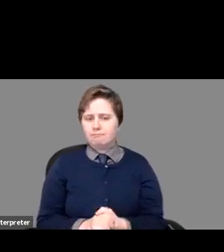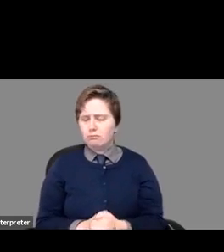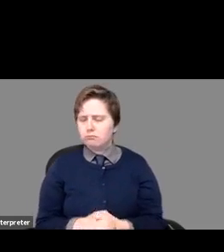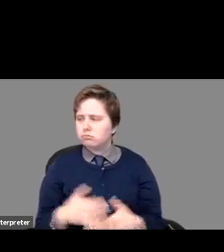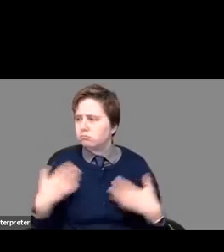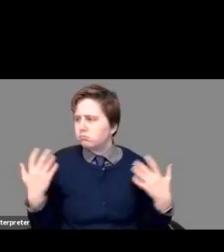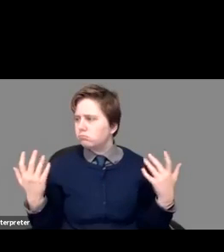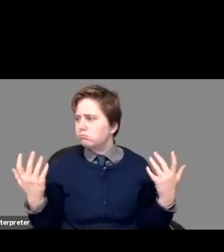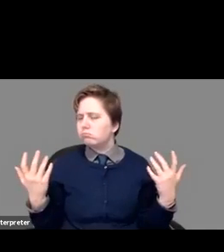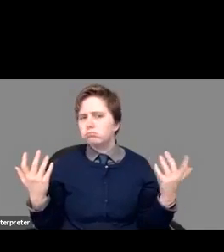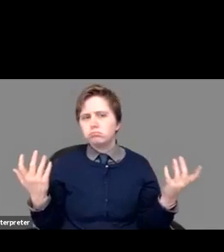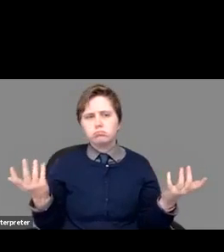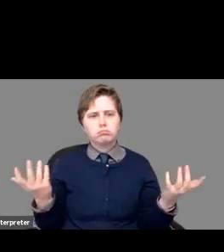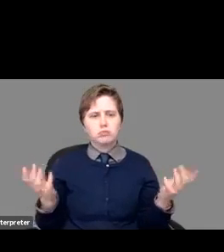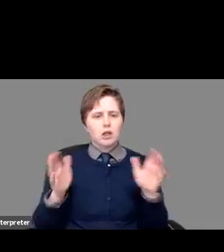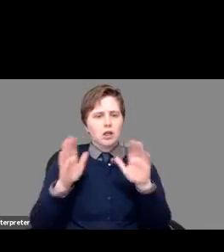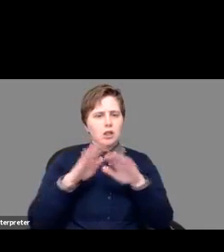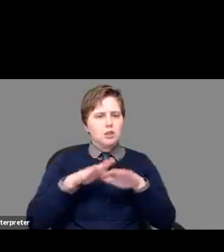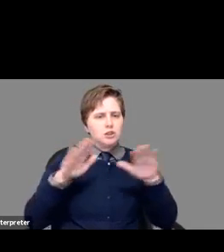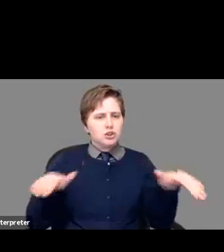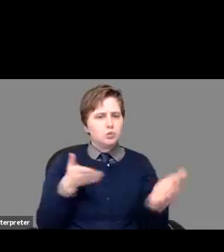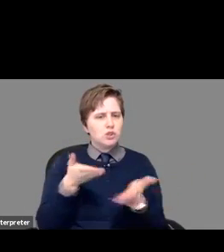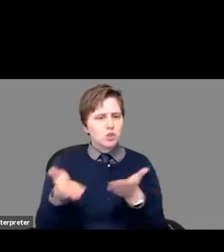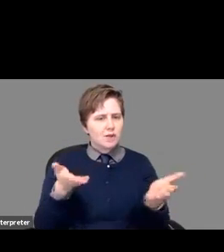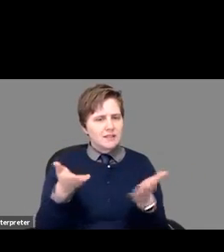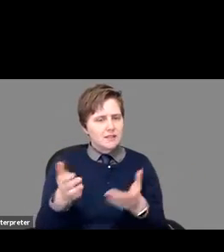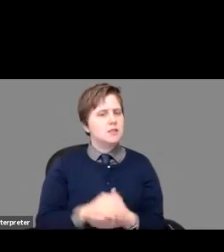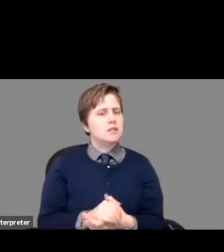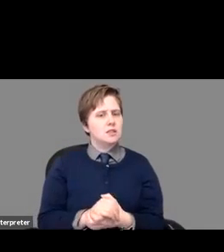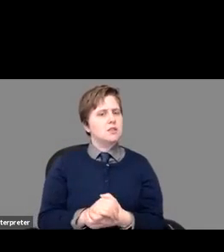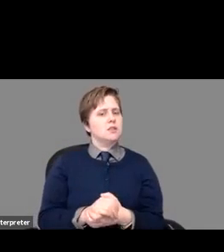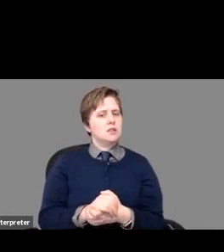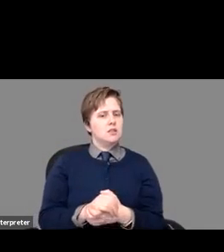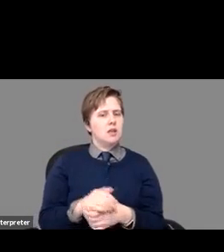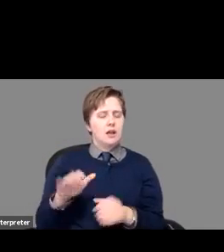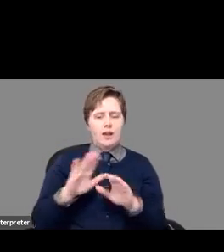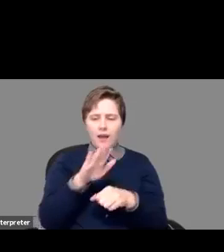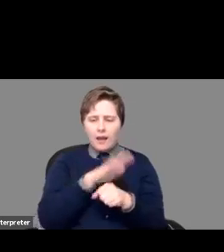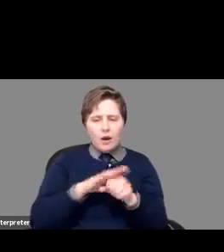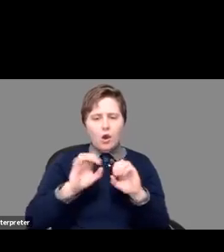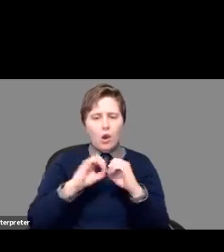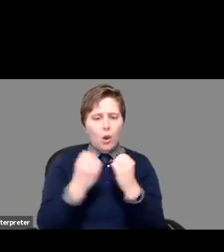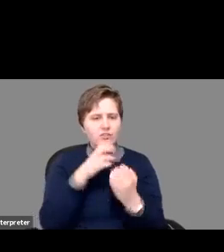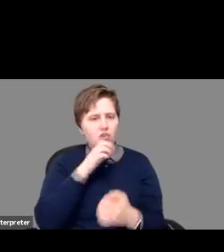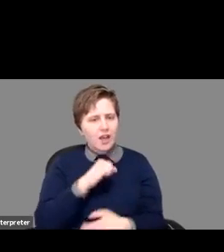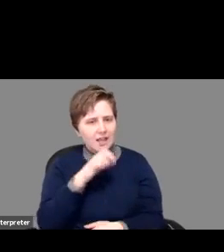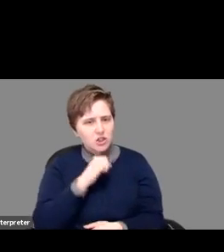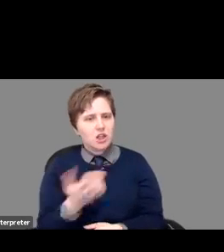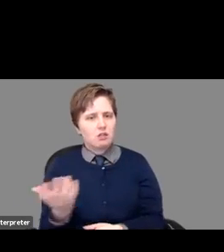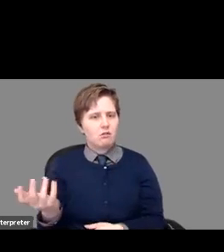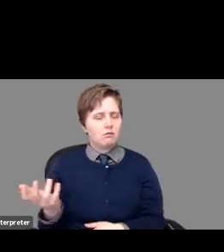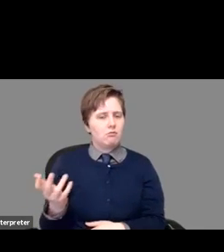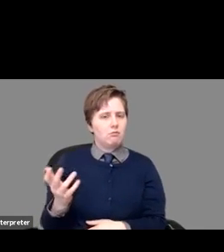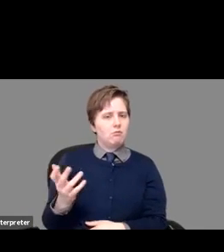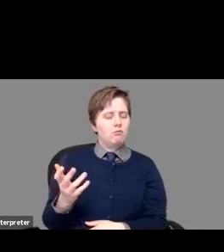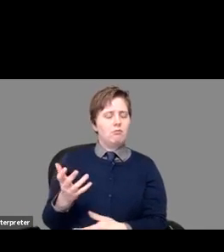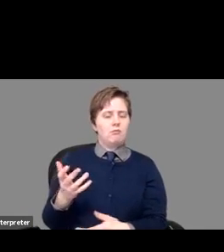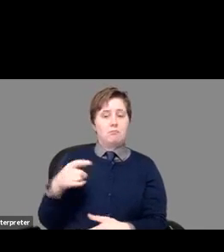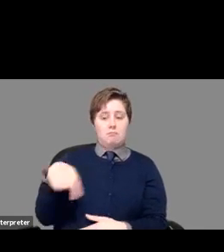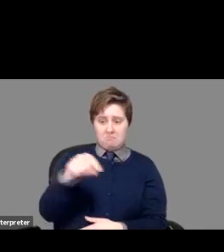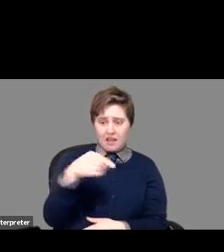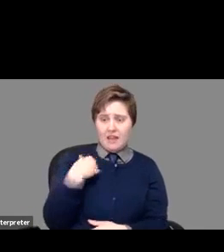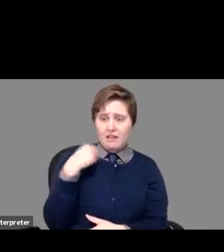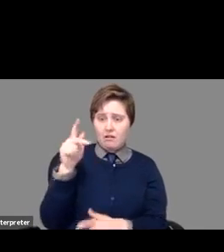gosh, the Children's Services, the Area Office on Aging, who have